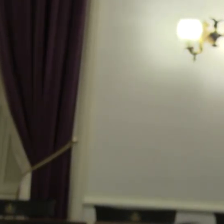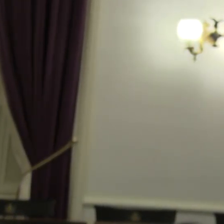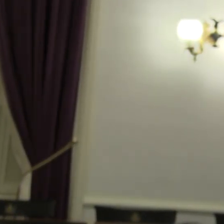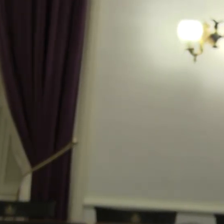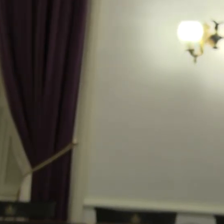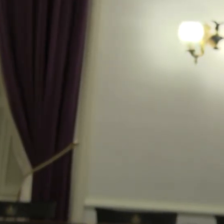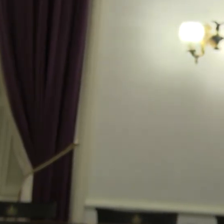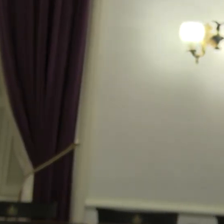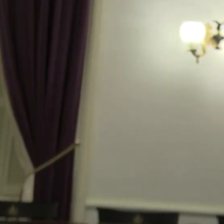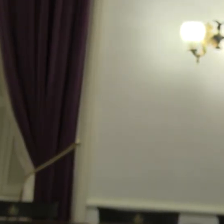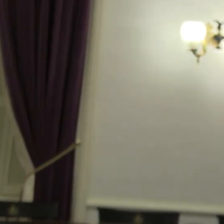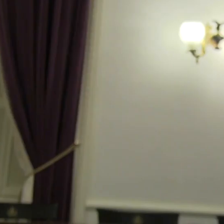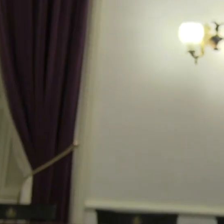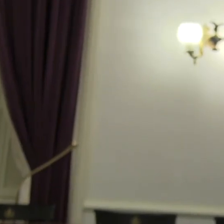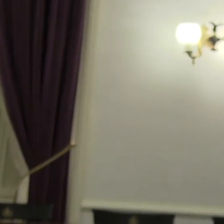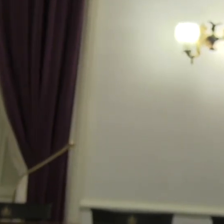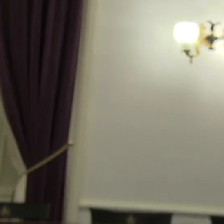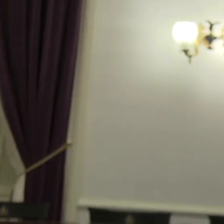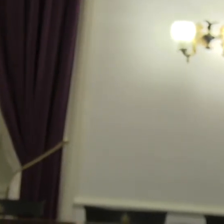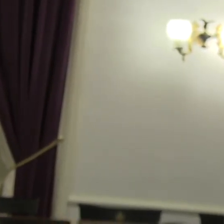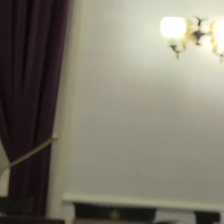Hello, everyone. I have an announcement.